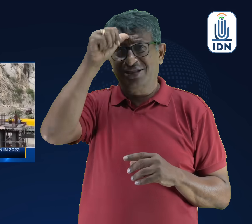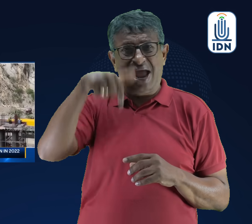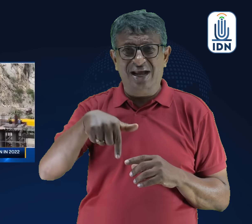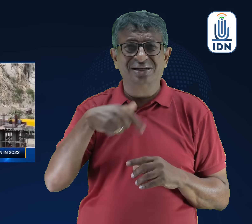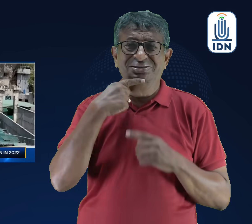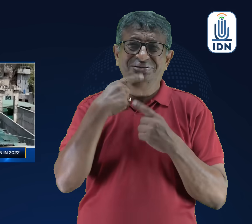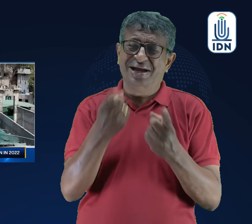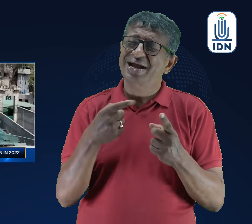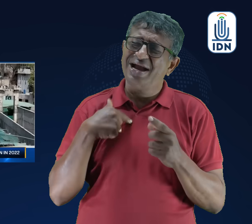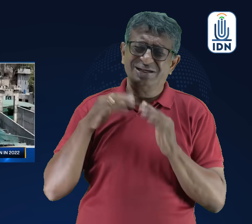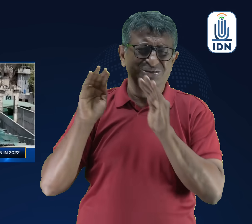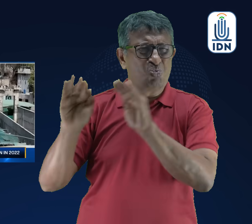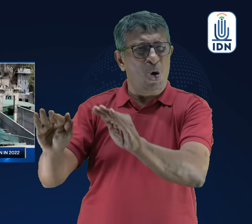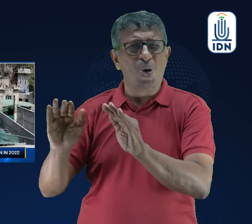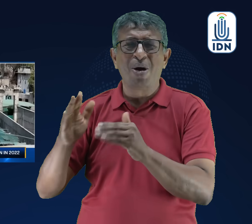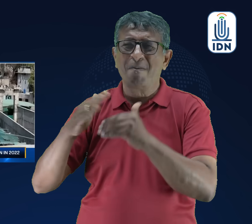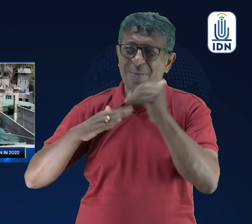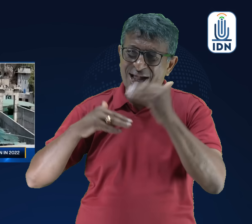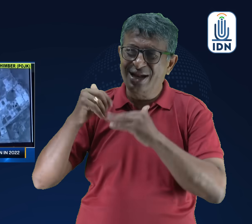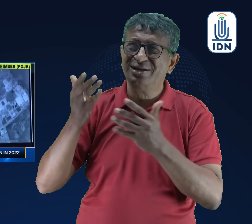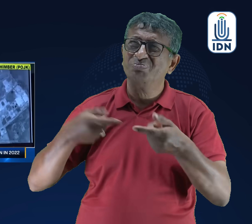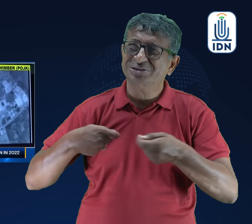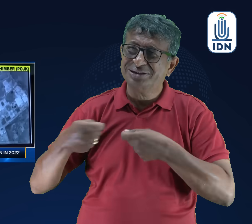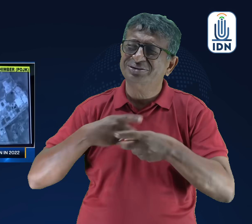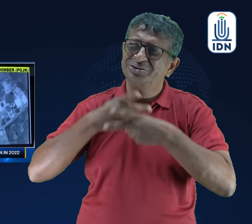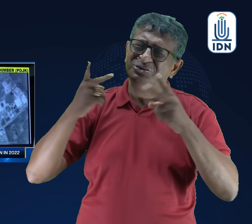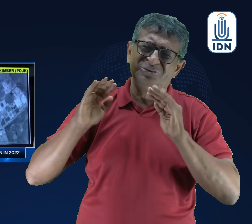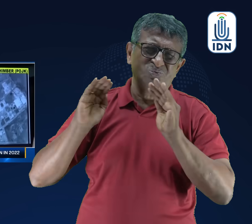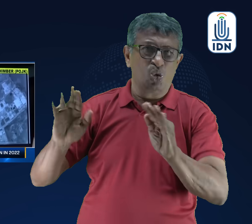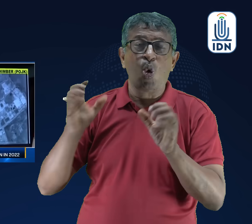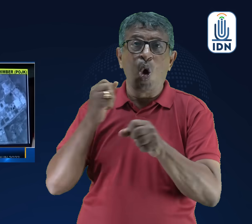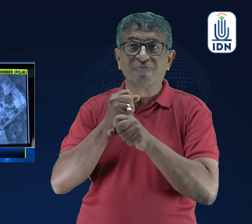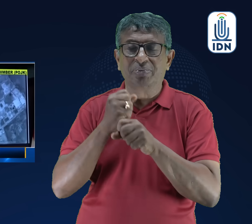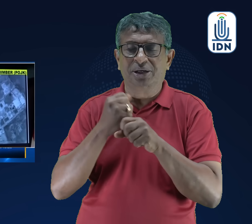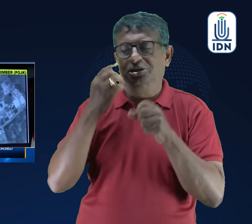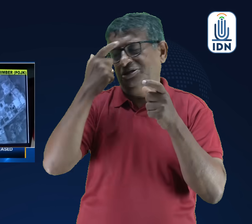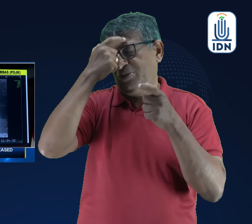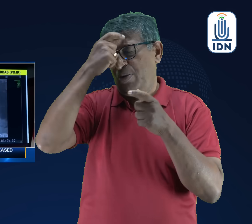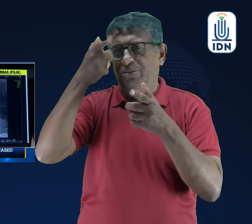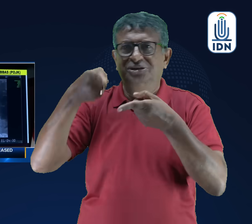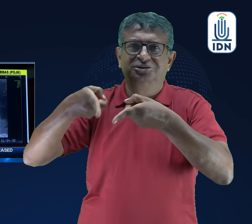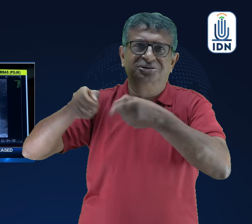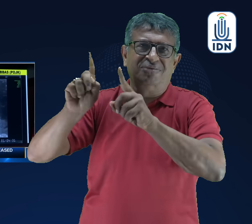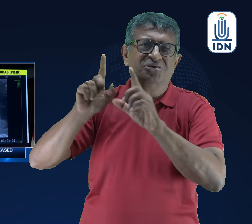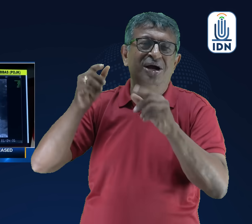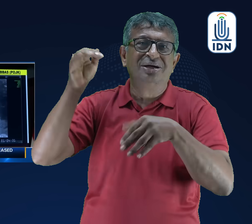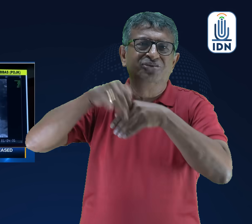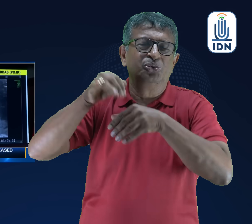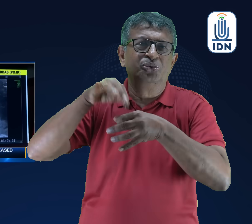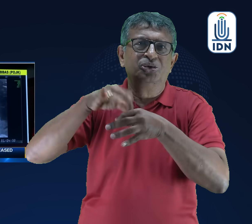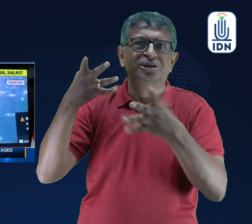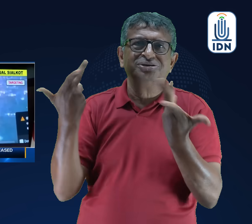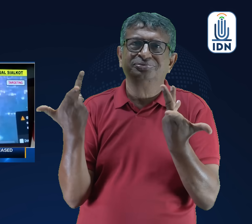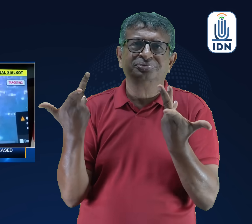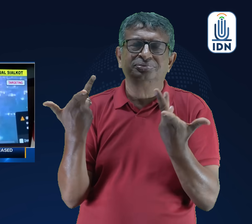enemy's enemy is your friend. We saw that during Operation Sindoor. The Taliban condemned the terror attack in Pahalgam. They also criticized Pakistan's military